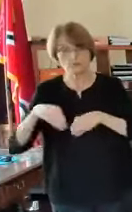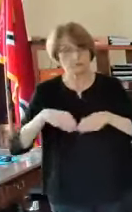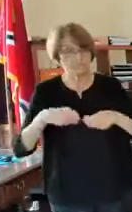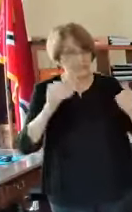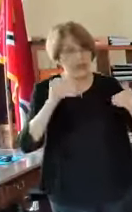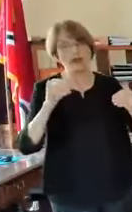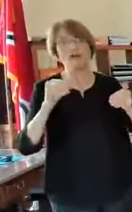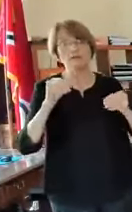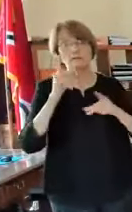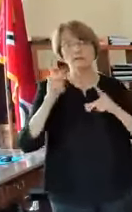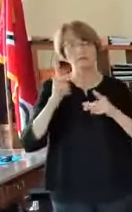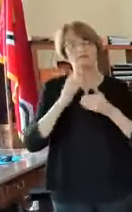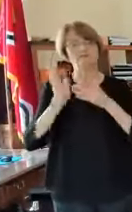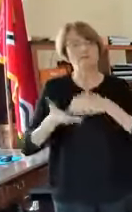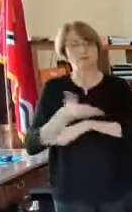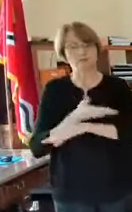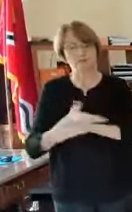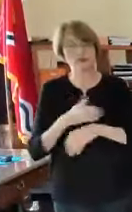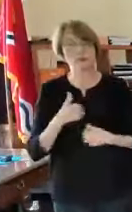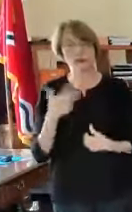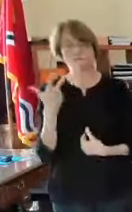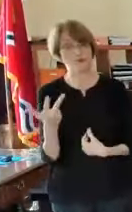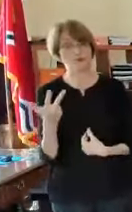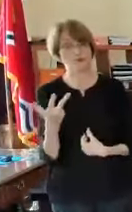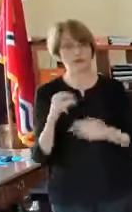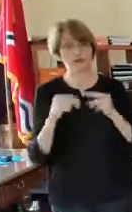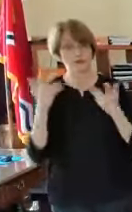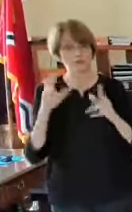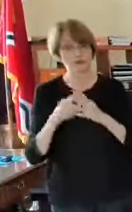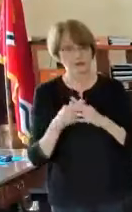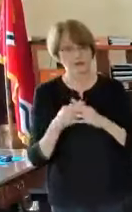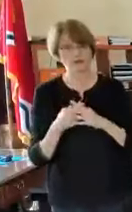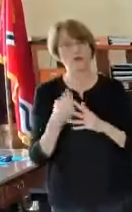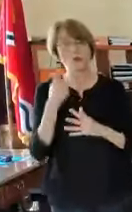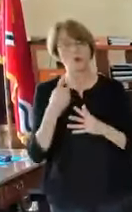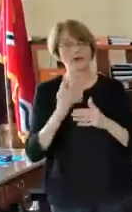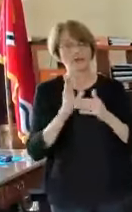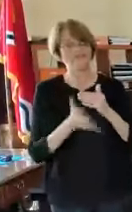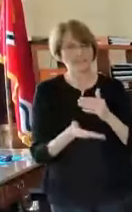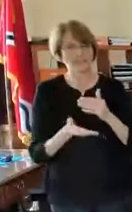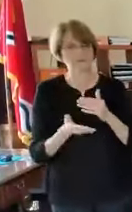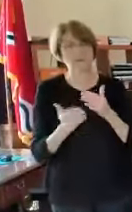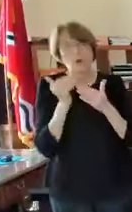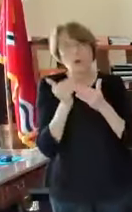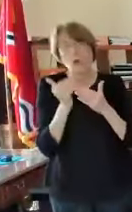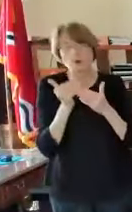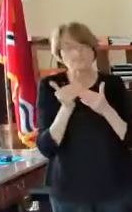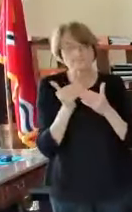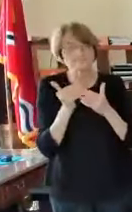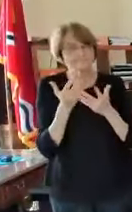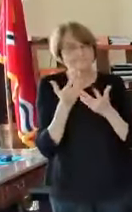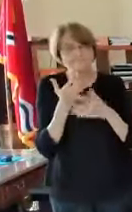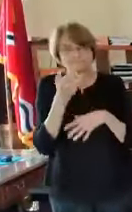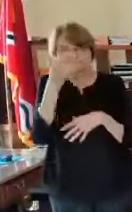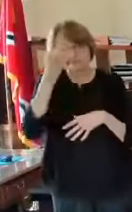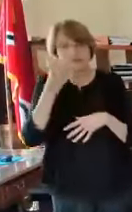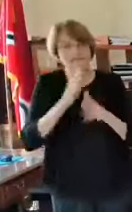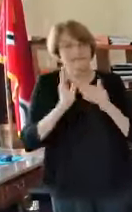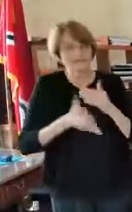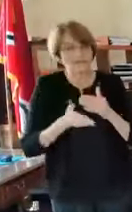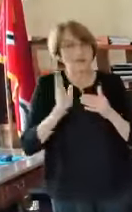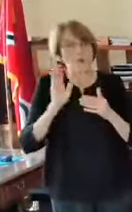done three pilot buildings. One of them is finished. I mean, it's within that far of being finished and will be